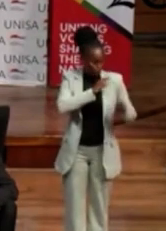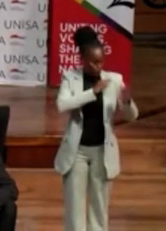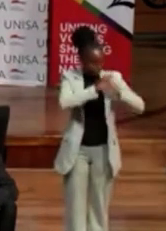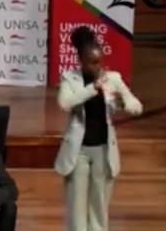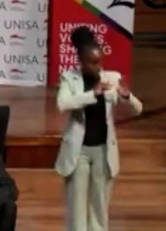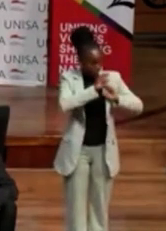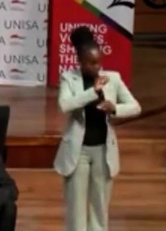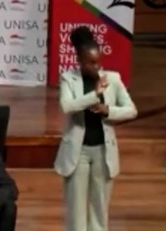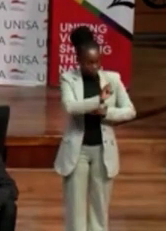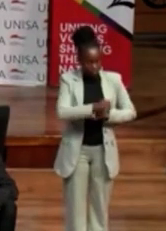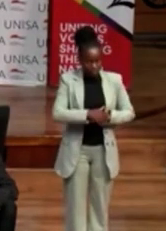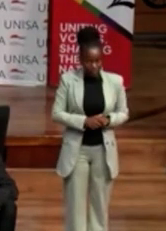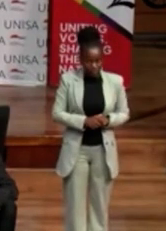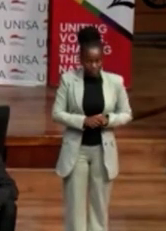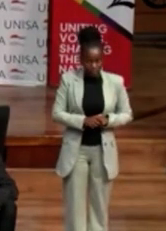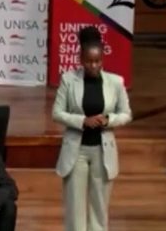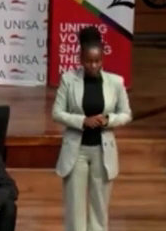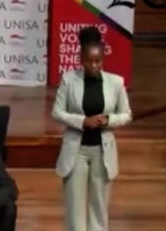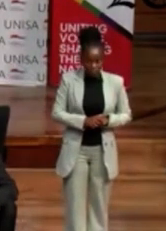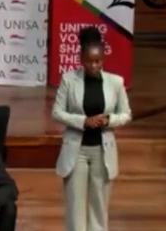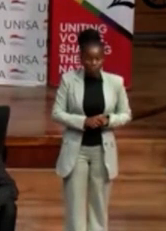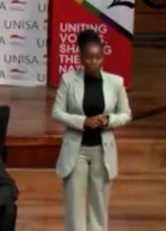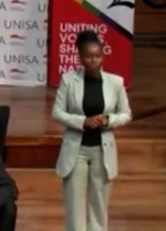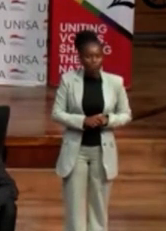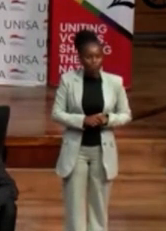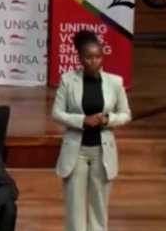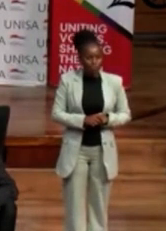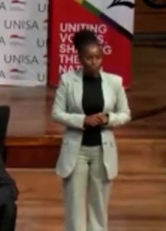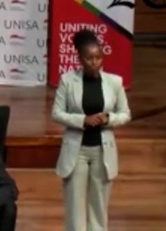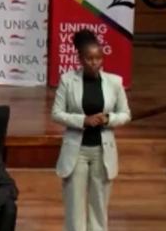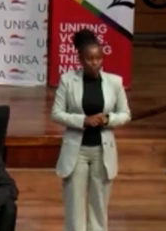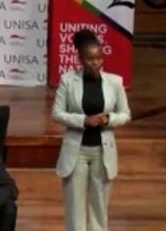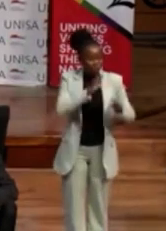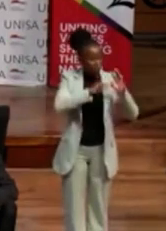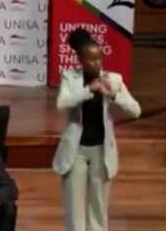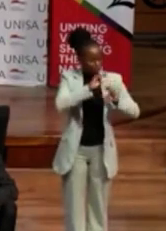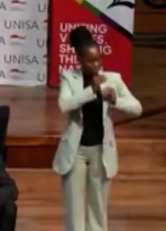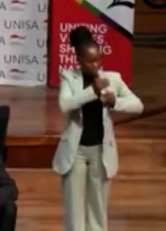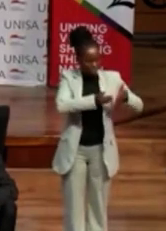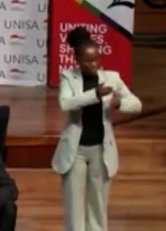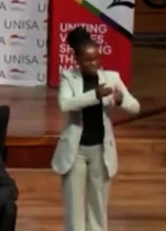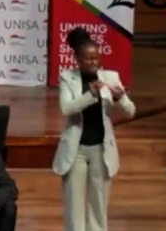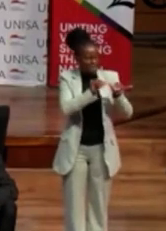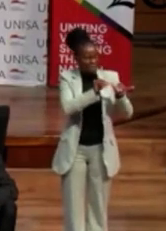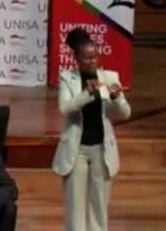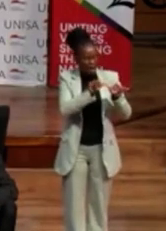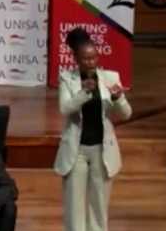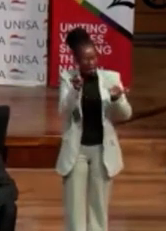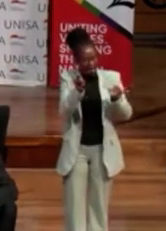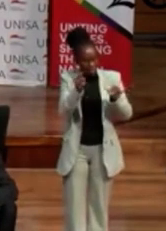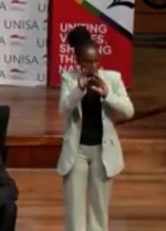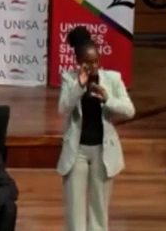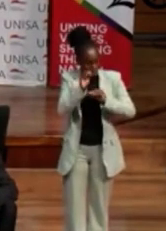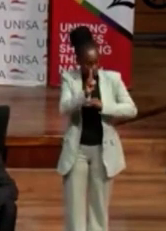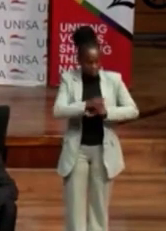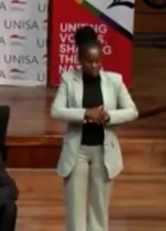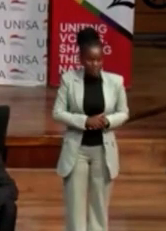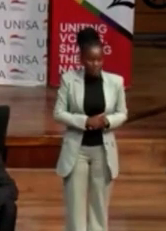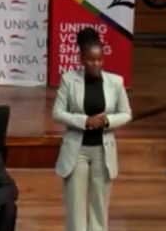are a whole host of other countries that have gone through a more or less similar process. But I would like to just